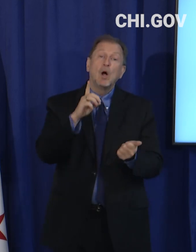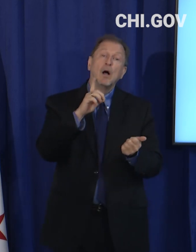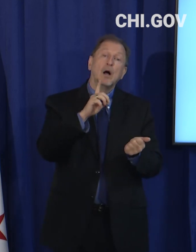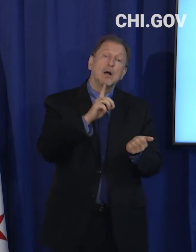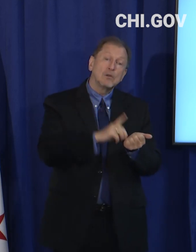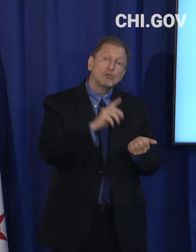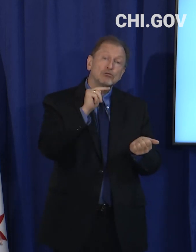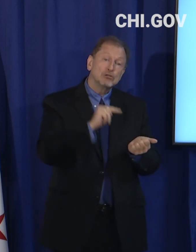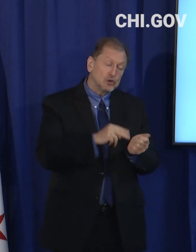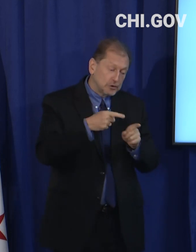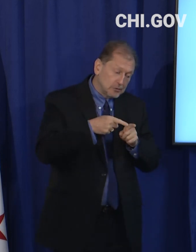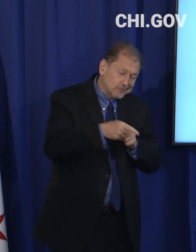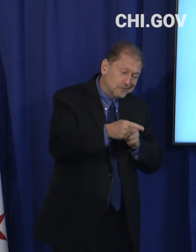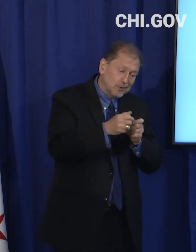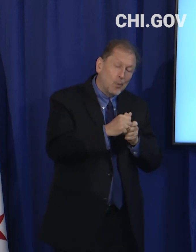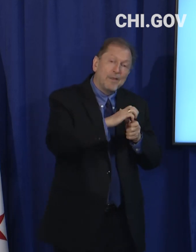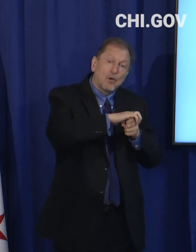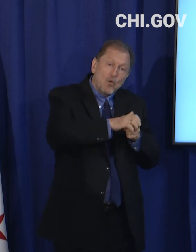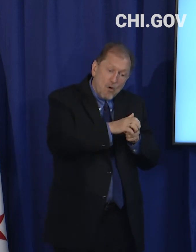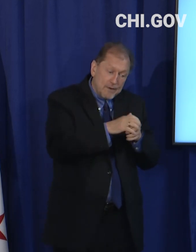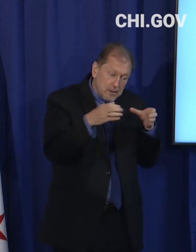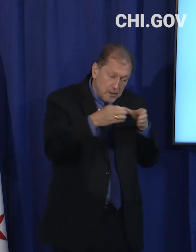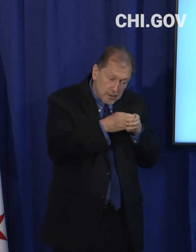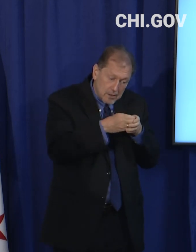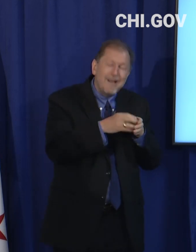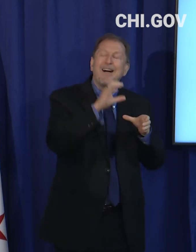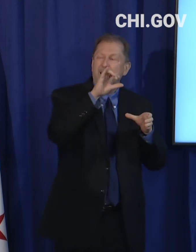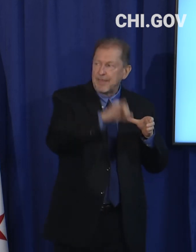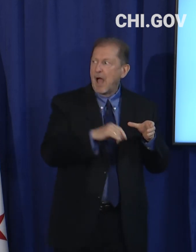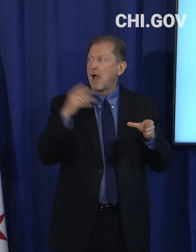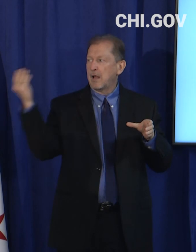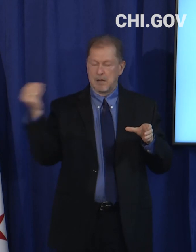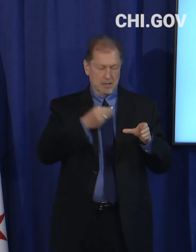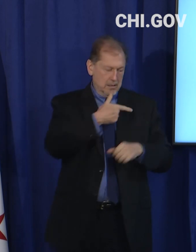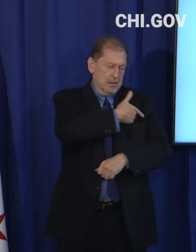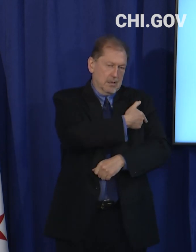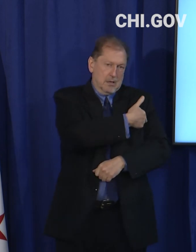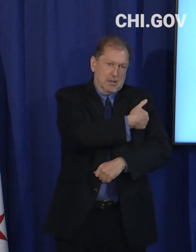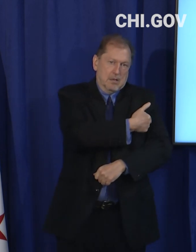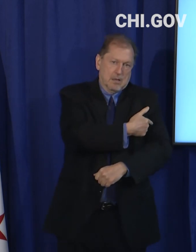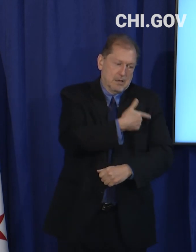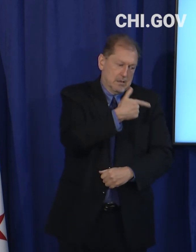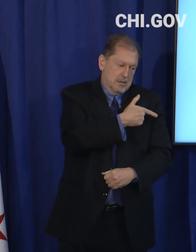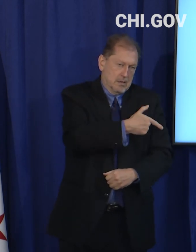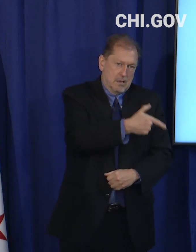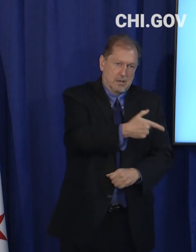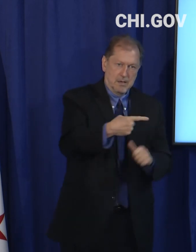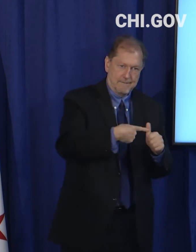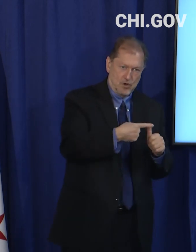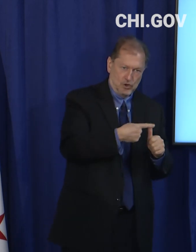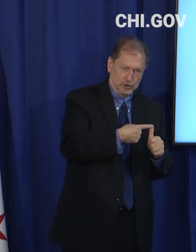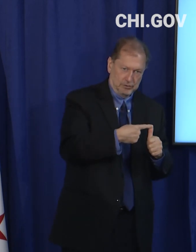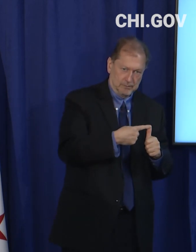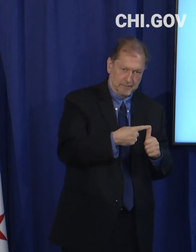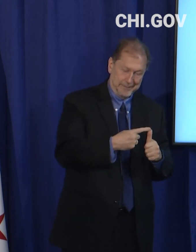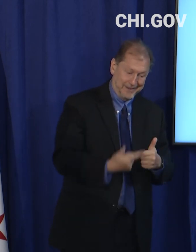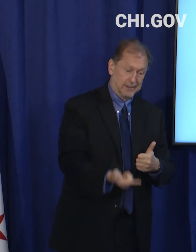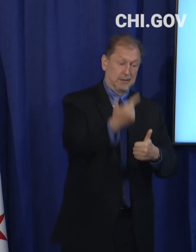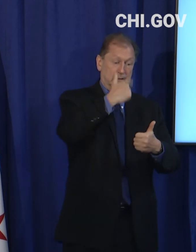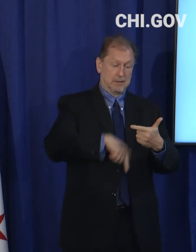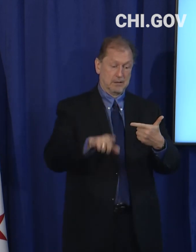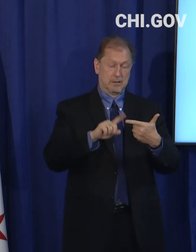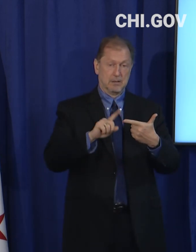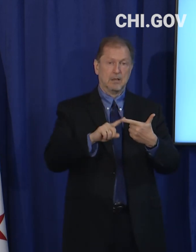first tranche of the vaccine. Then that will be followed by especially high-risk individuals. And